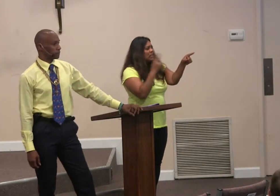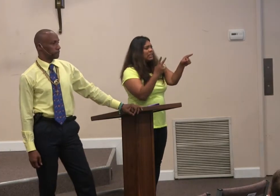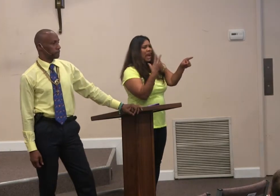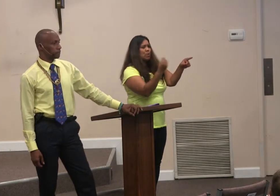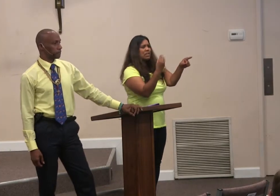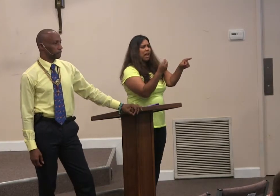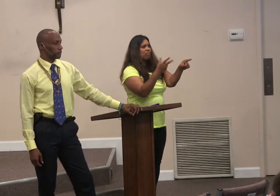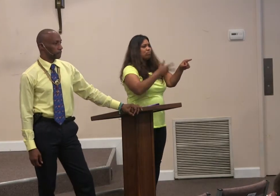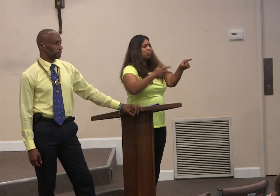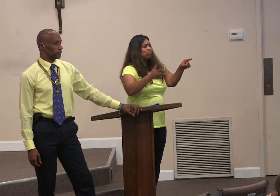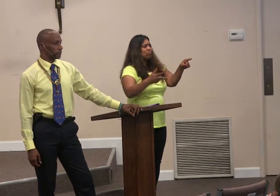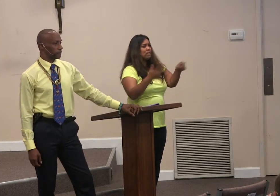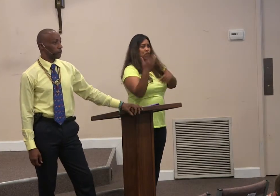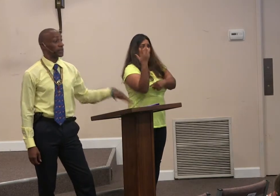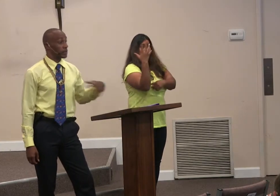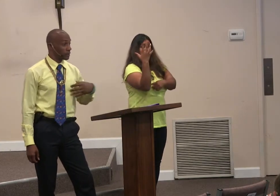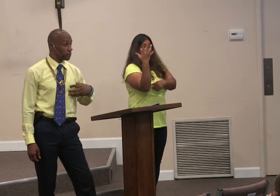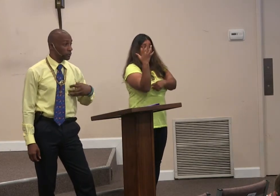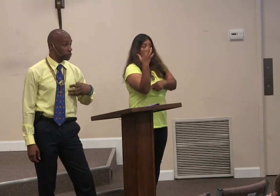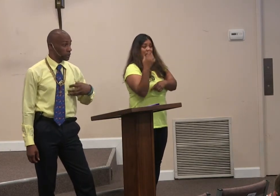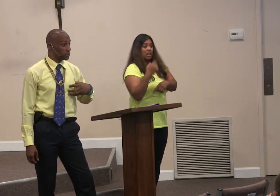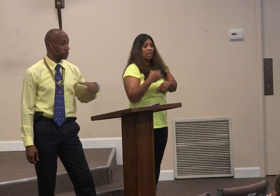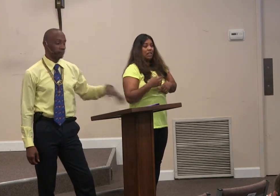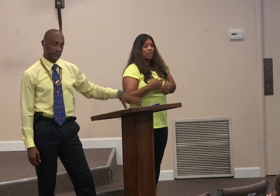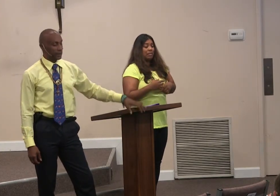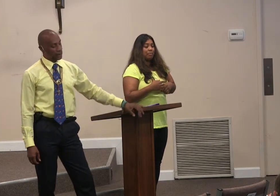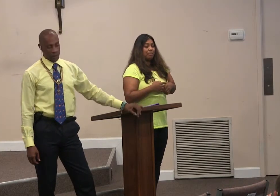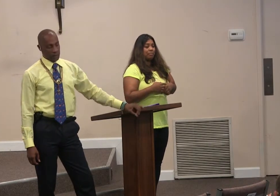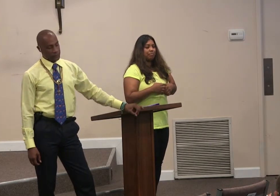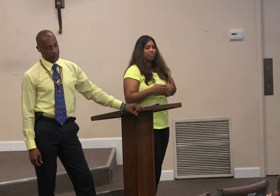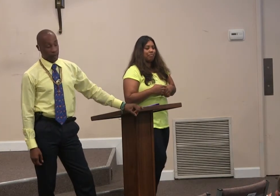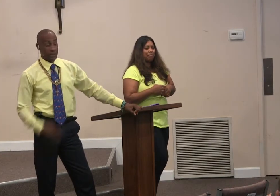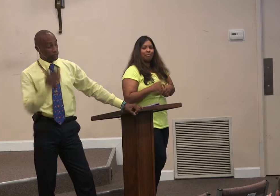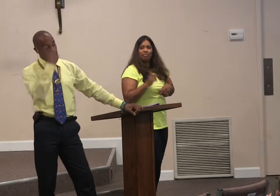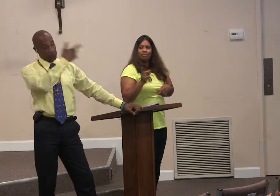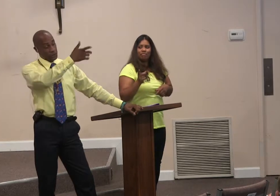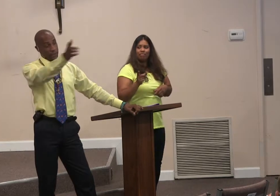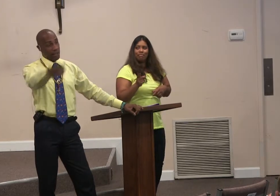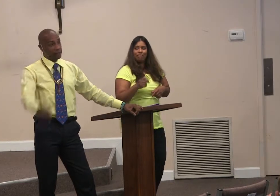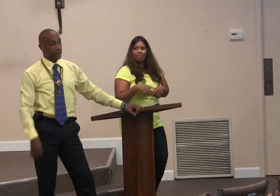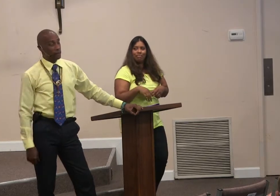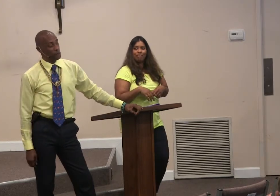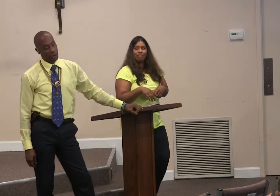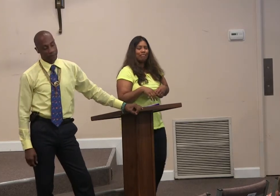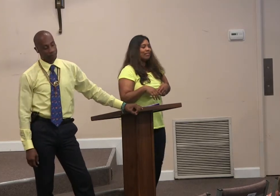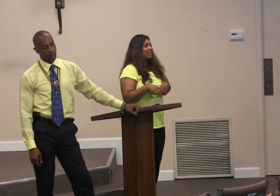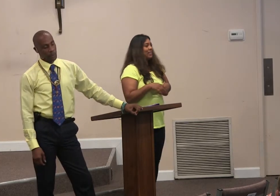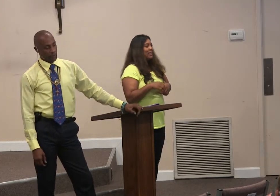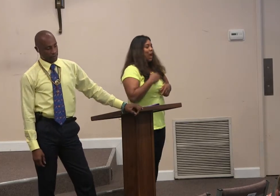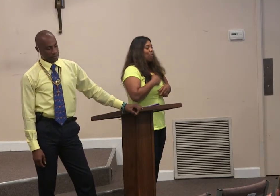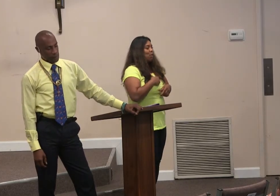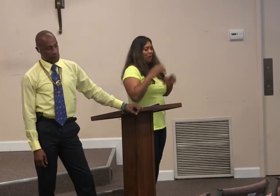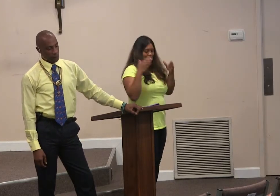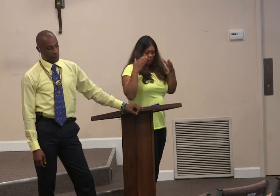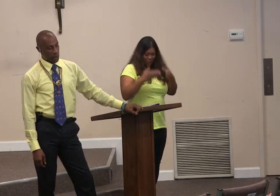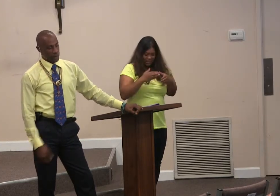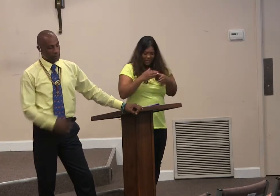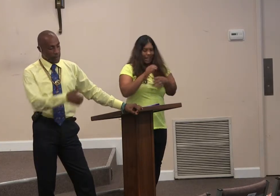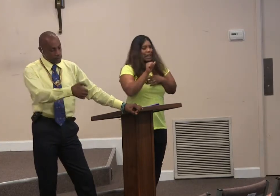lot. What did I say, the number of trees? I'm still focusing on the alphabet, I'm sorry.